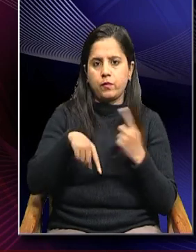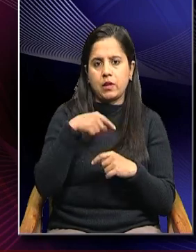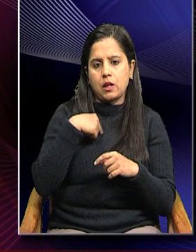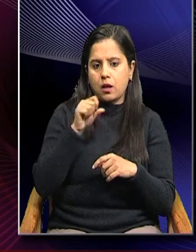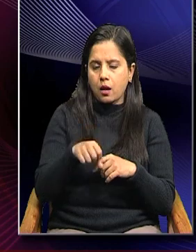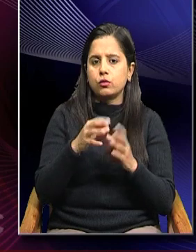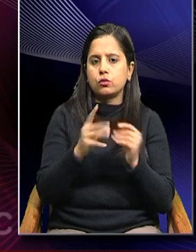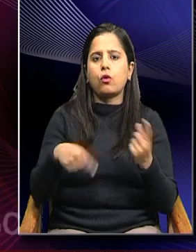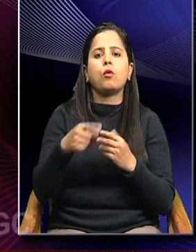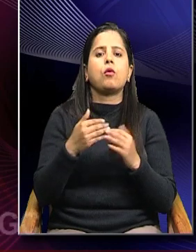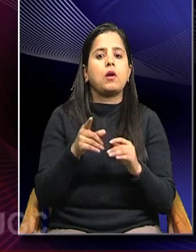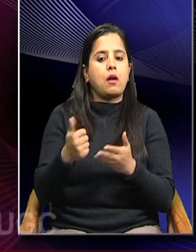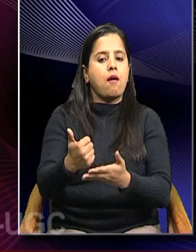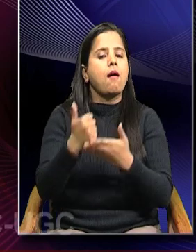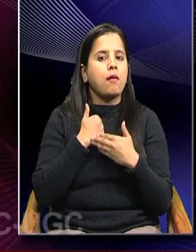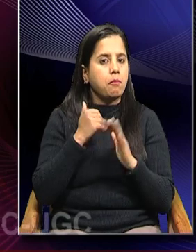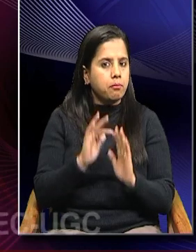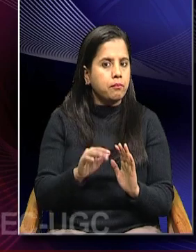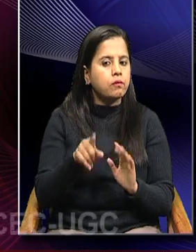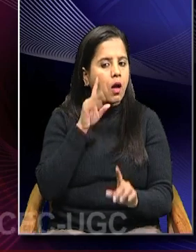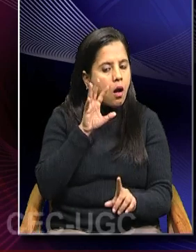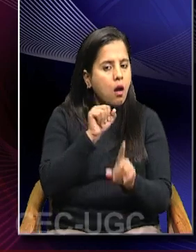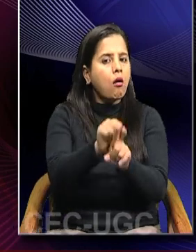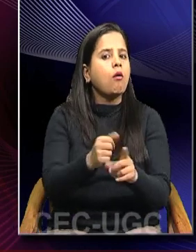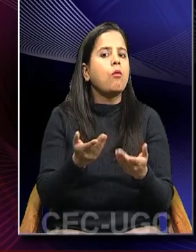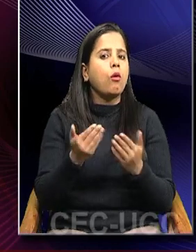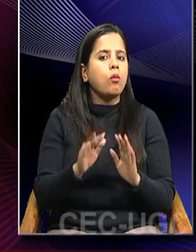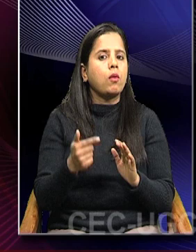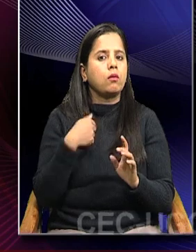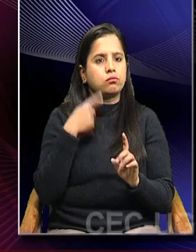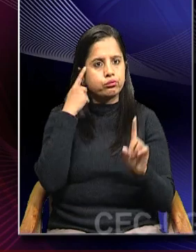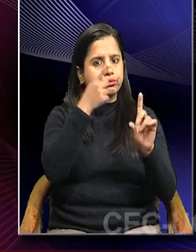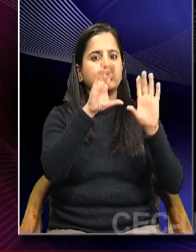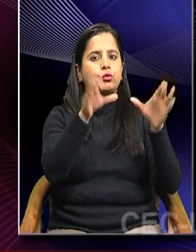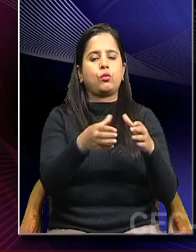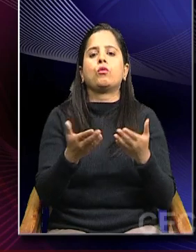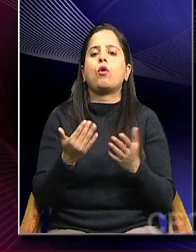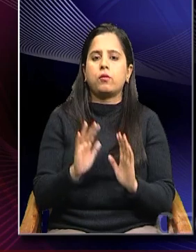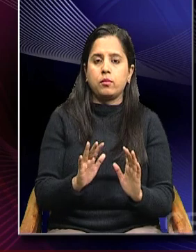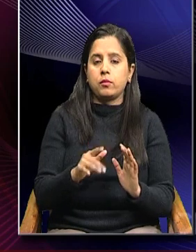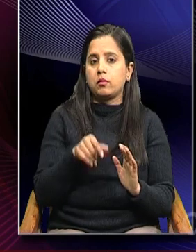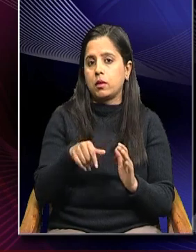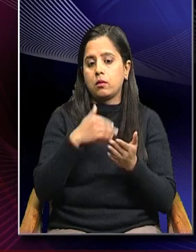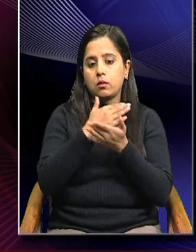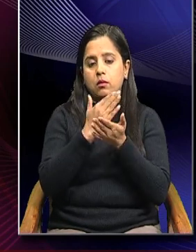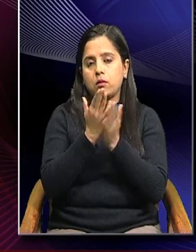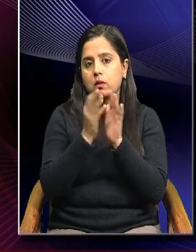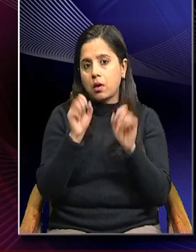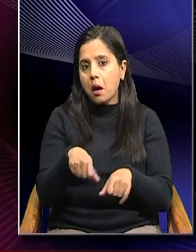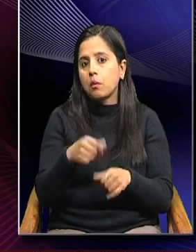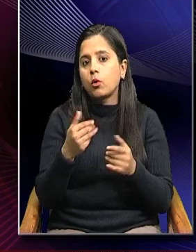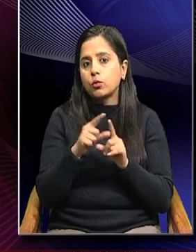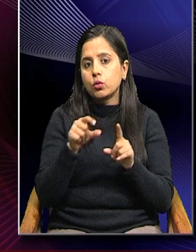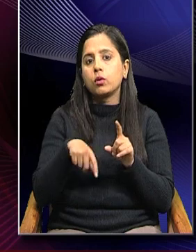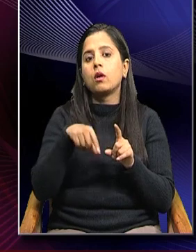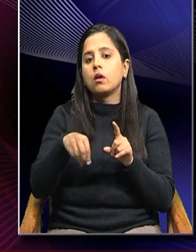cater, and this would help us in identifying our target market, because even segmentation can be done on the basis of